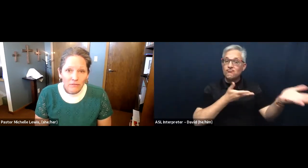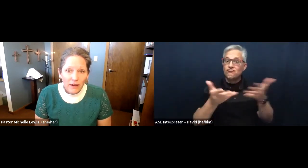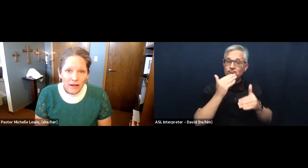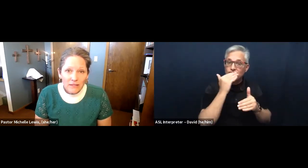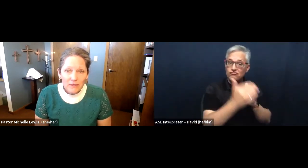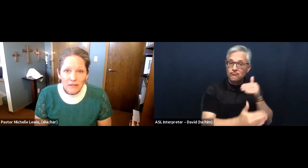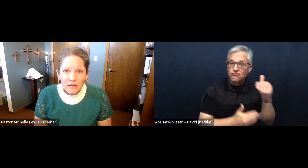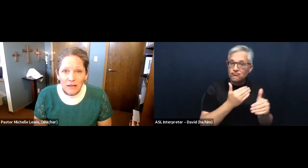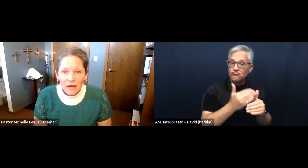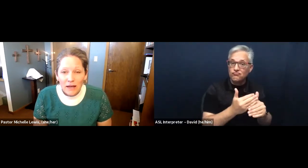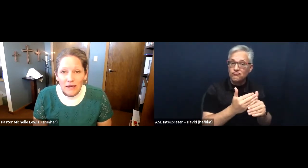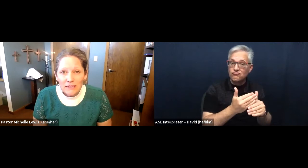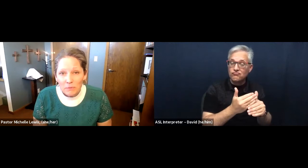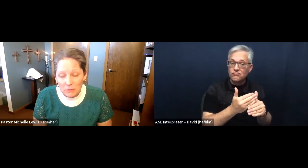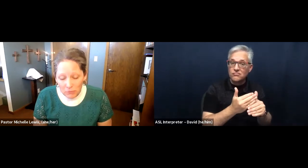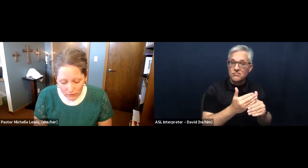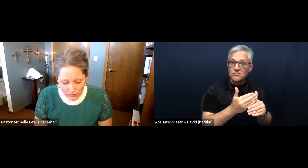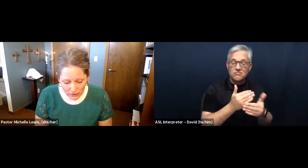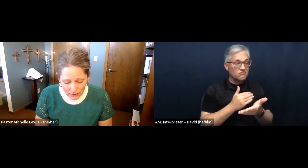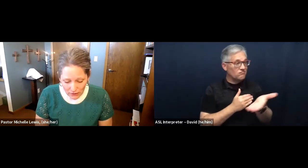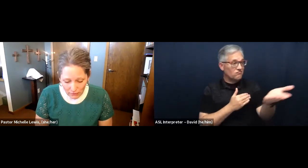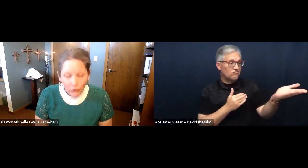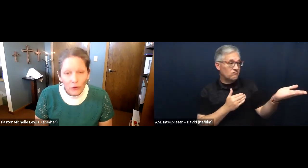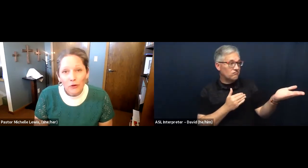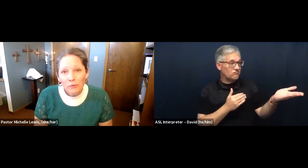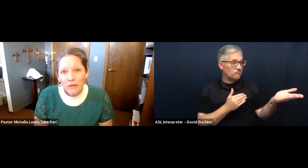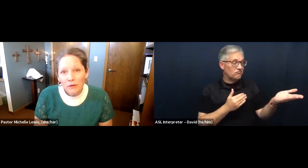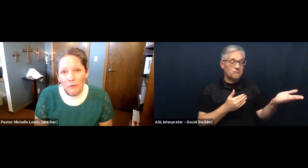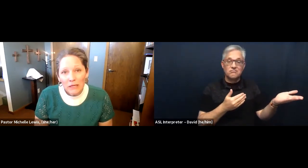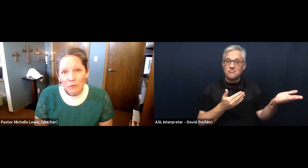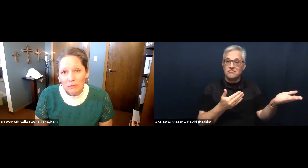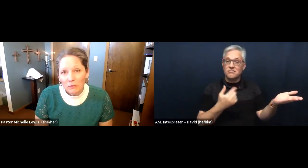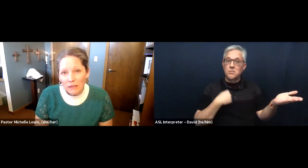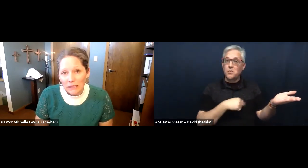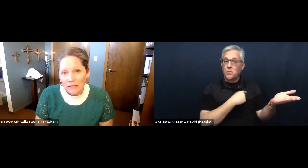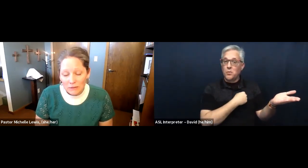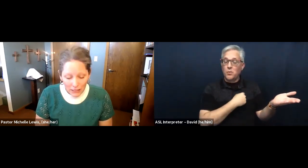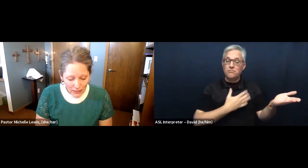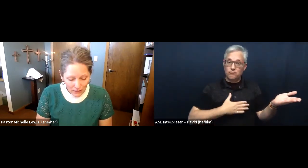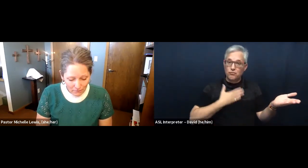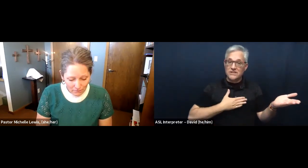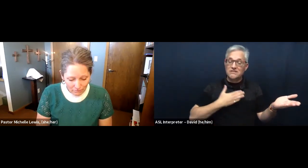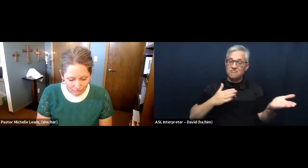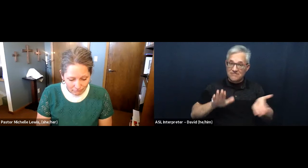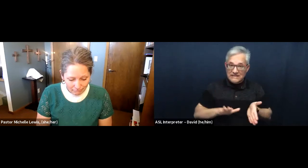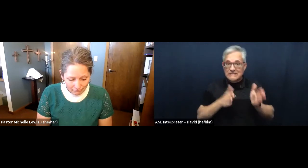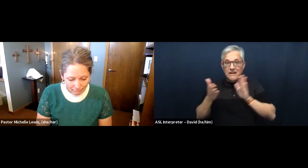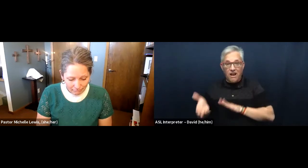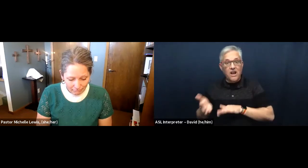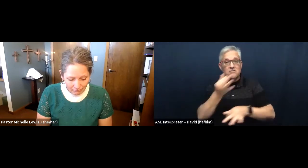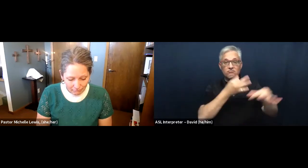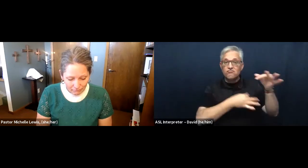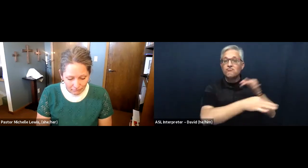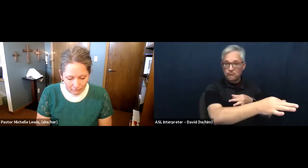and in fact, as people for whom we would be willing to die.